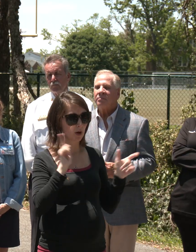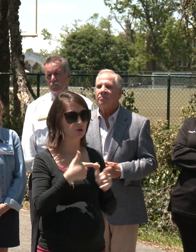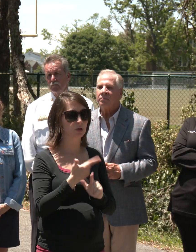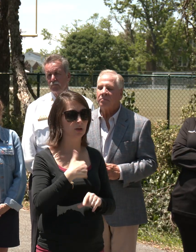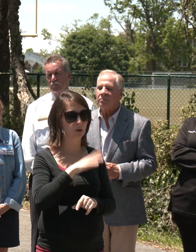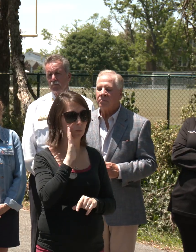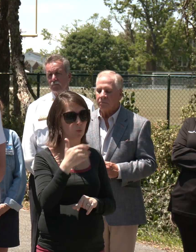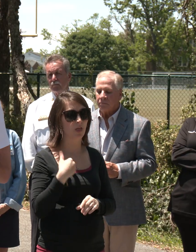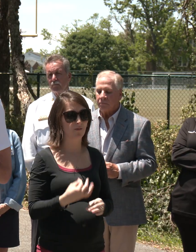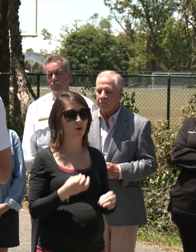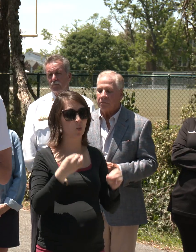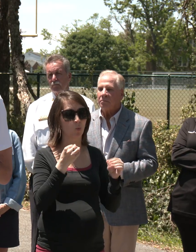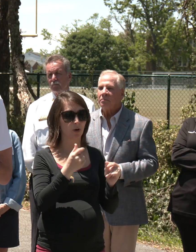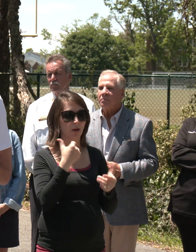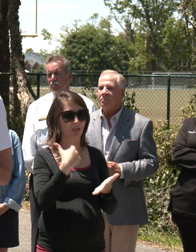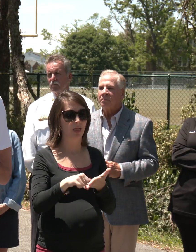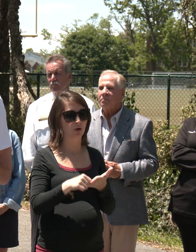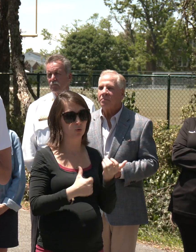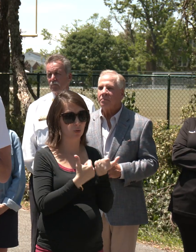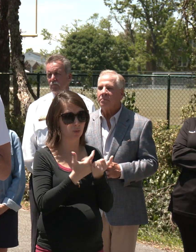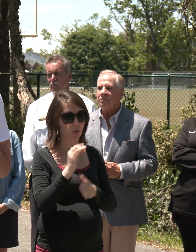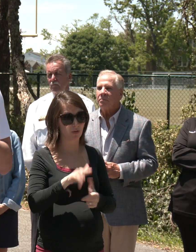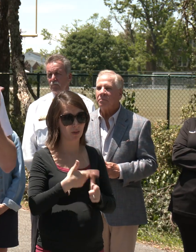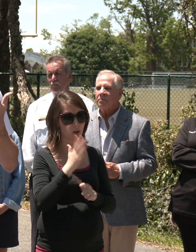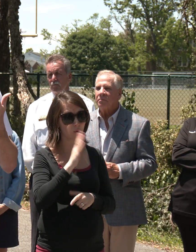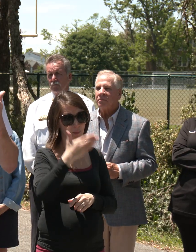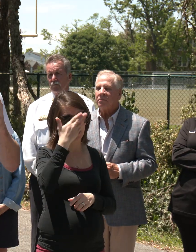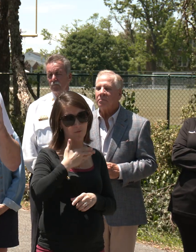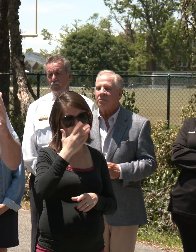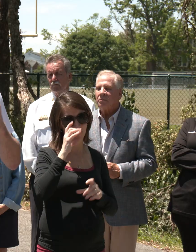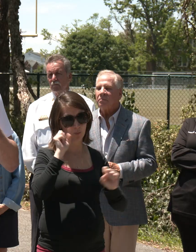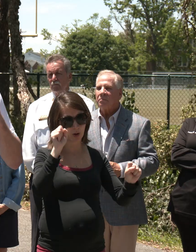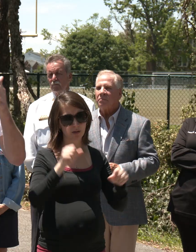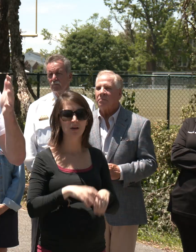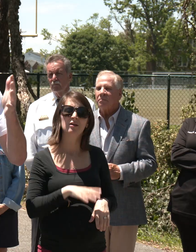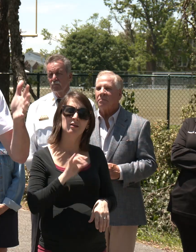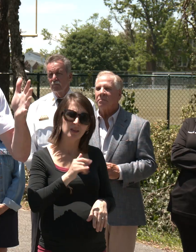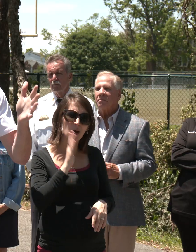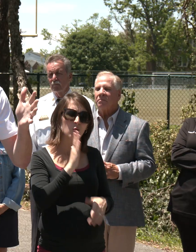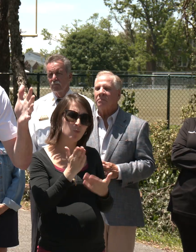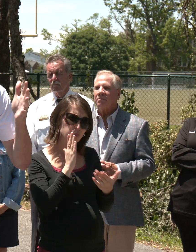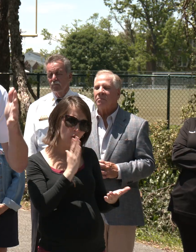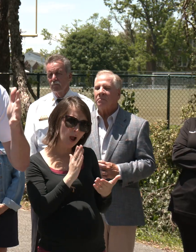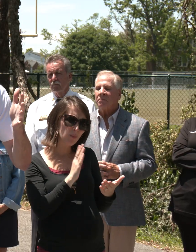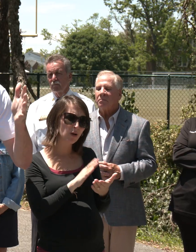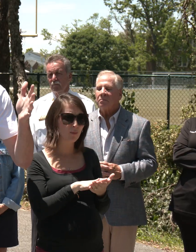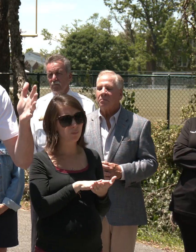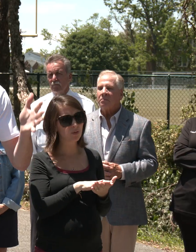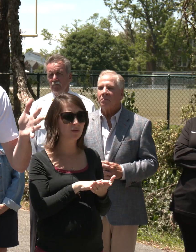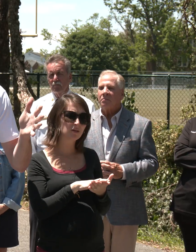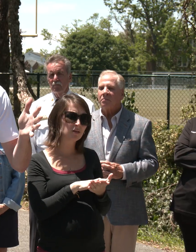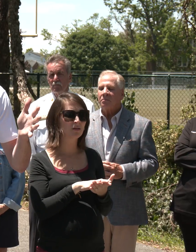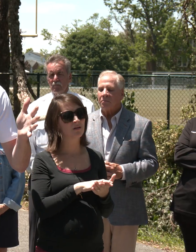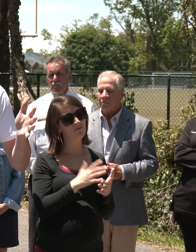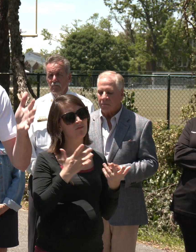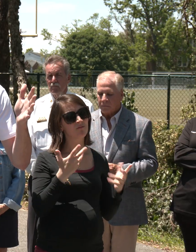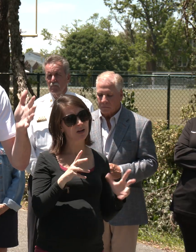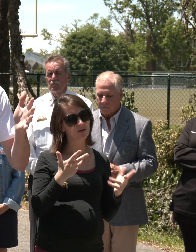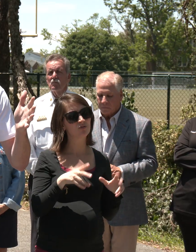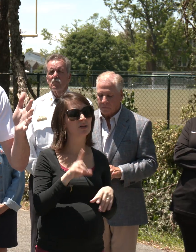in support of that, and then it'll be in front of the president. And that will, by the way, probably swallow up the need for the